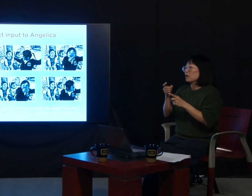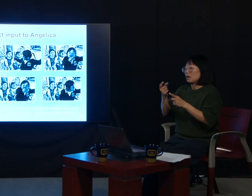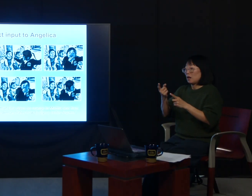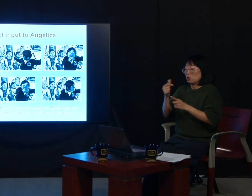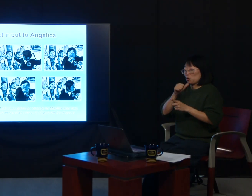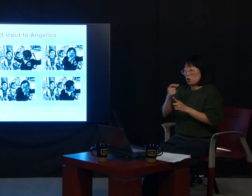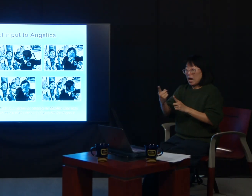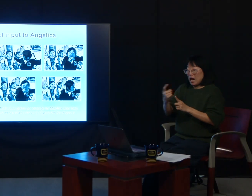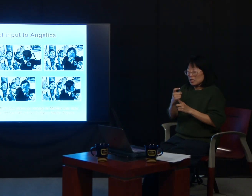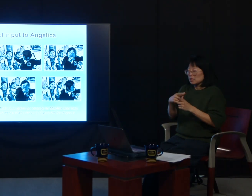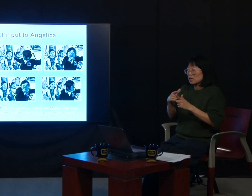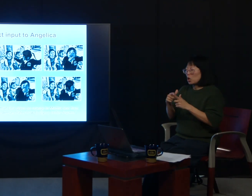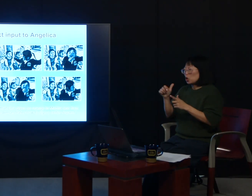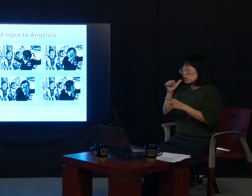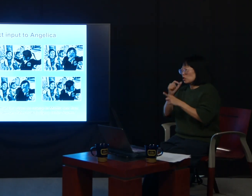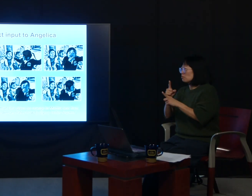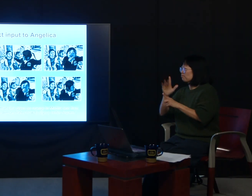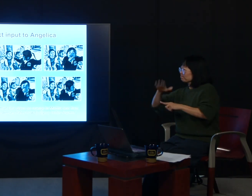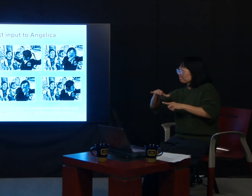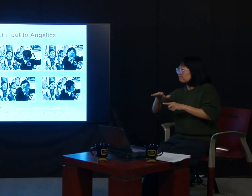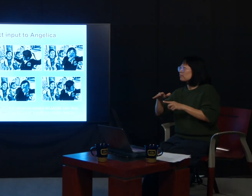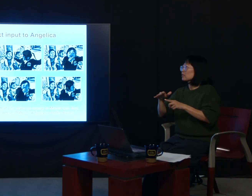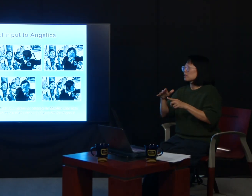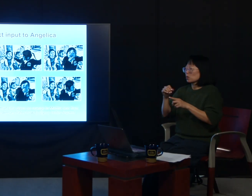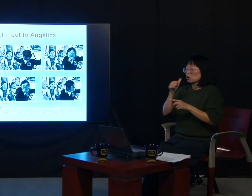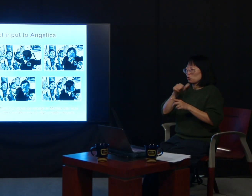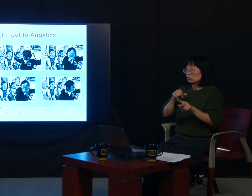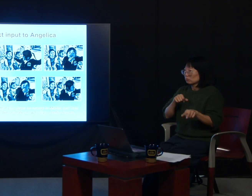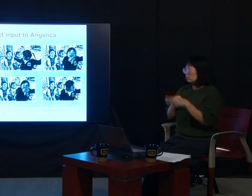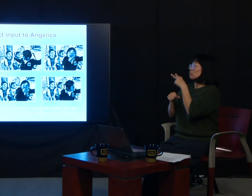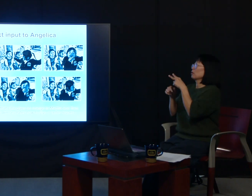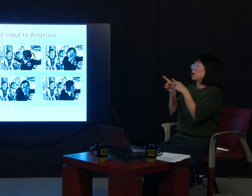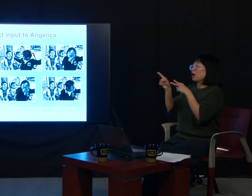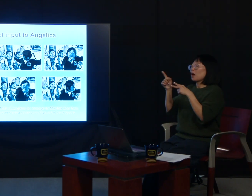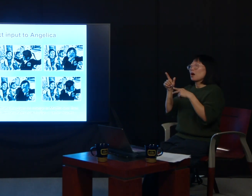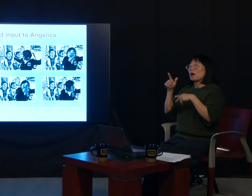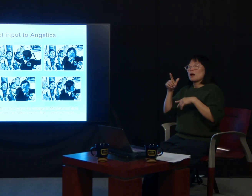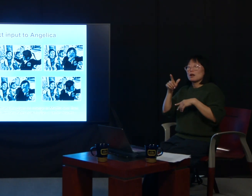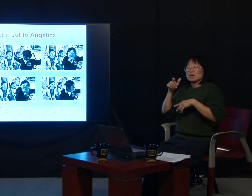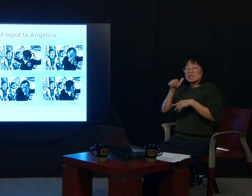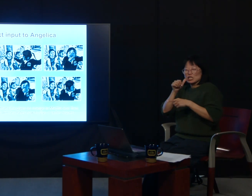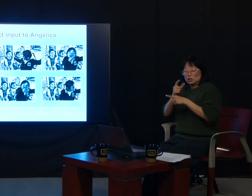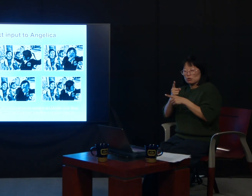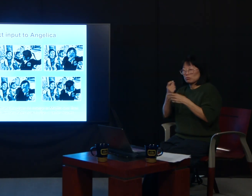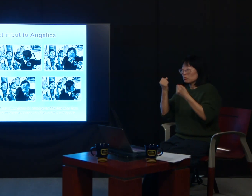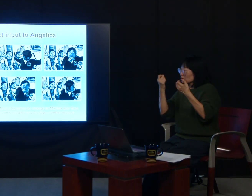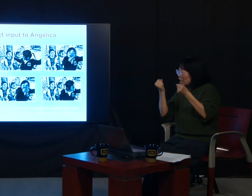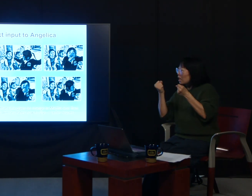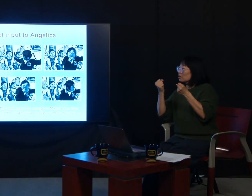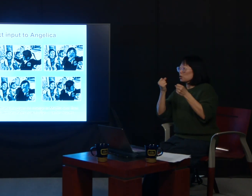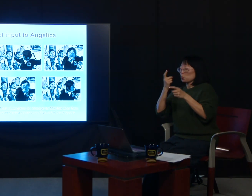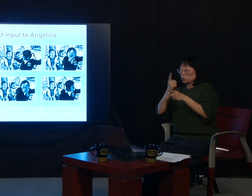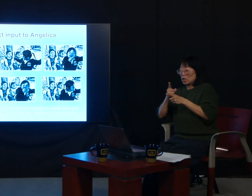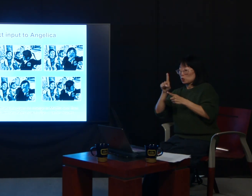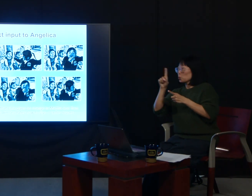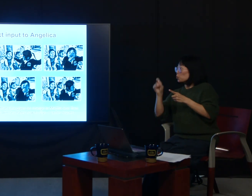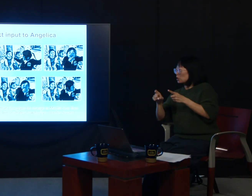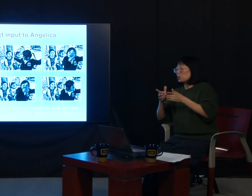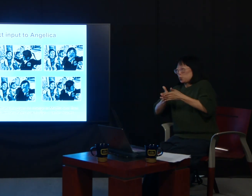And so the girl asked me, and then her sister interrupted. The girl looked at her and the sister signed the right way to